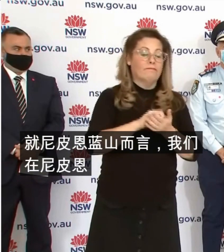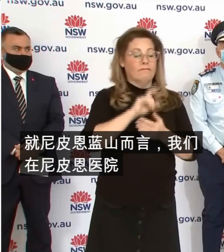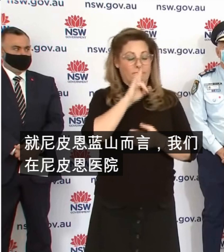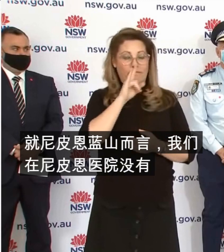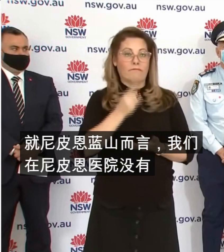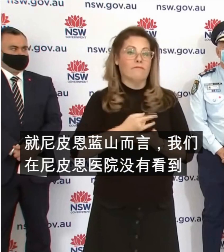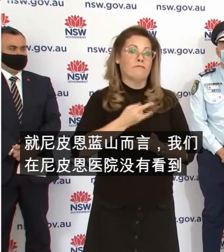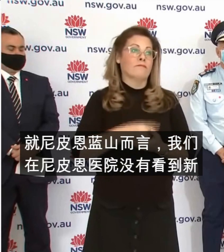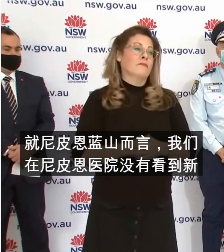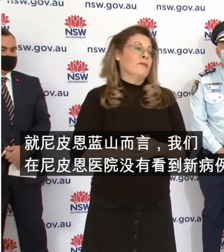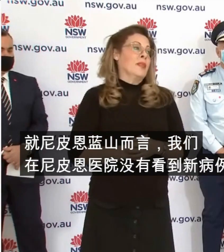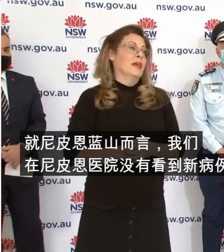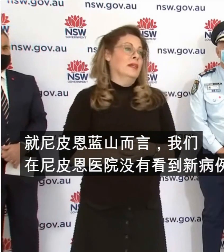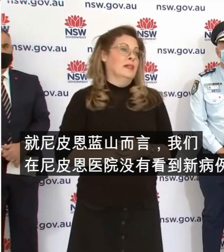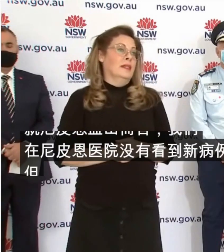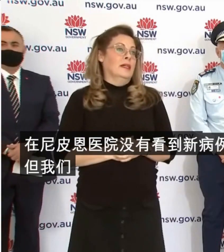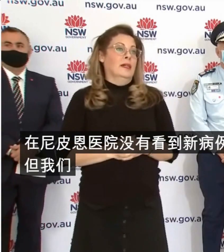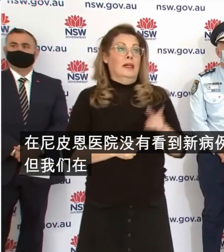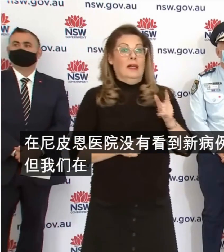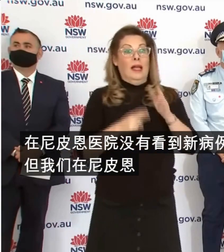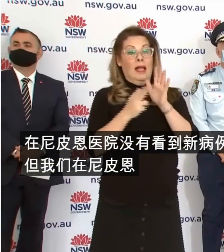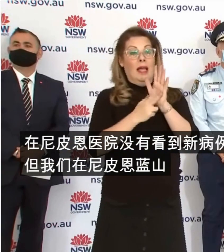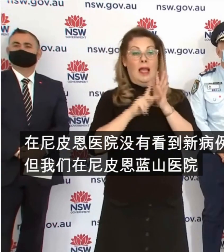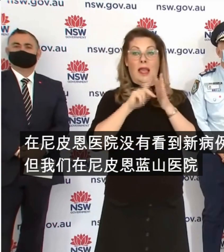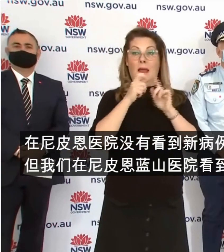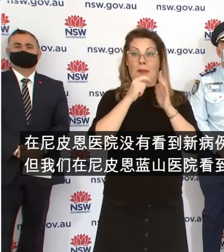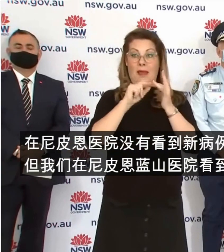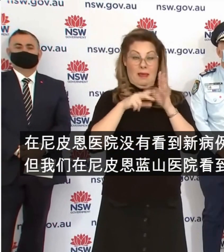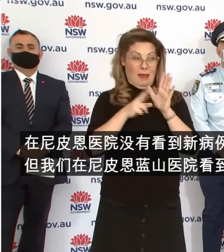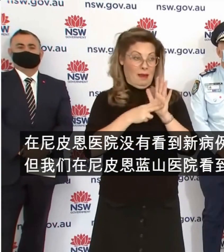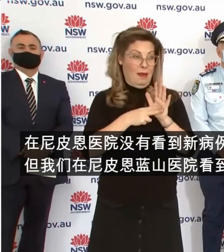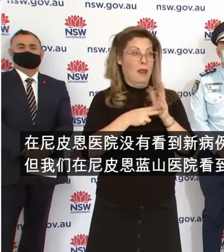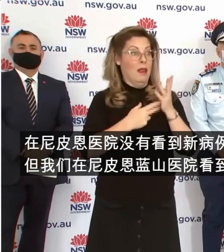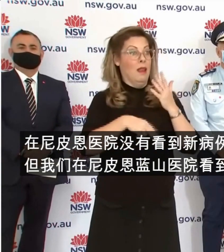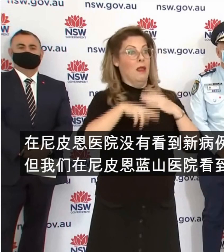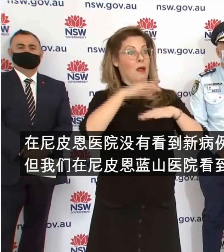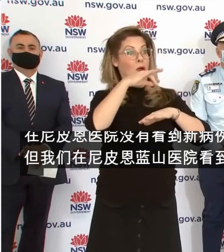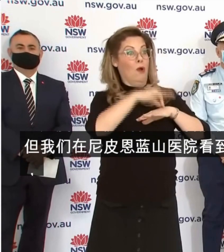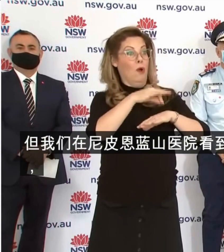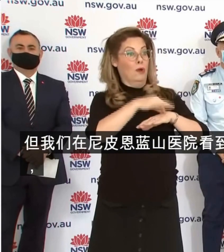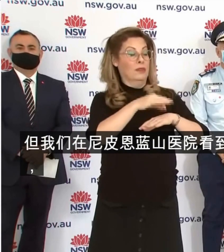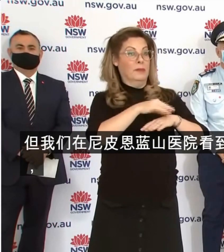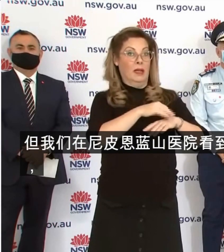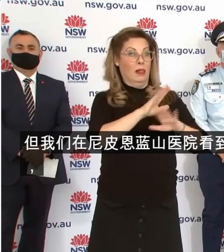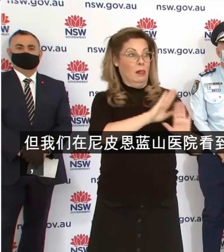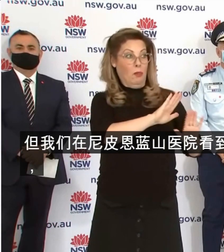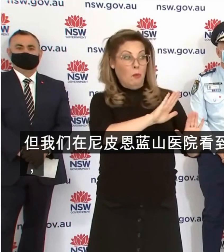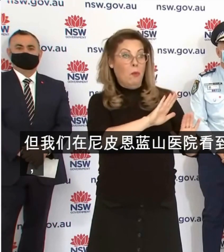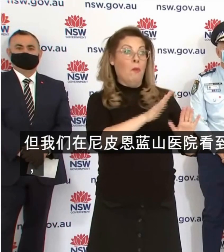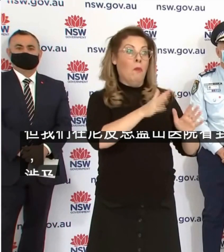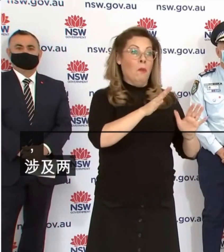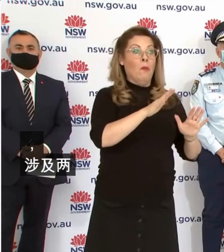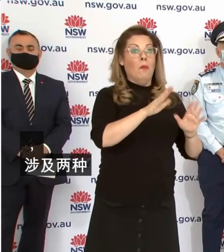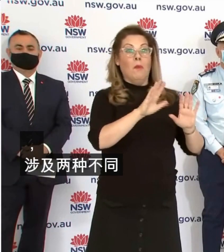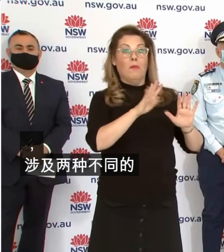have seen no new cases at Nepean Hospital, but we have seen about 30 cases across the Nepean Blue